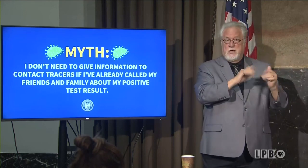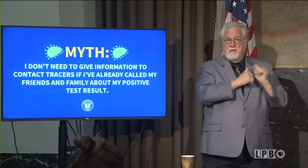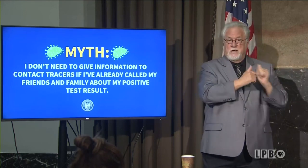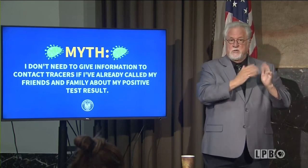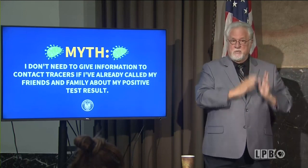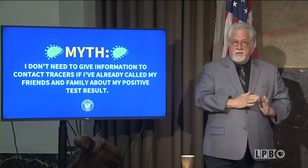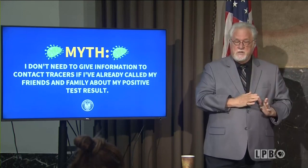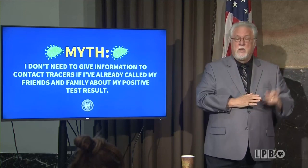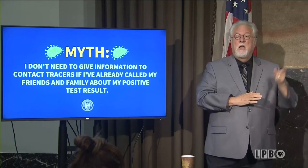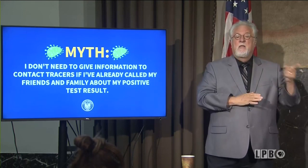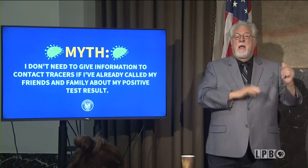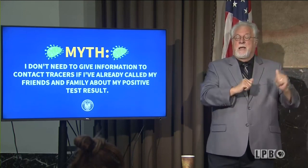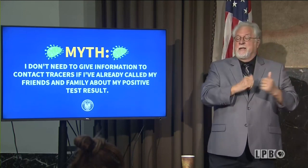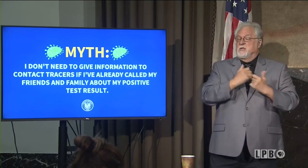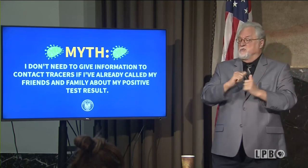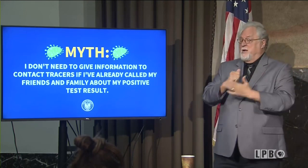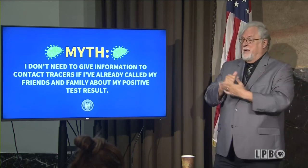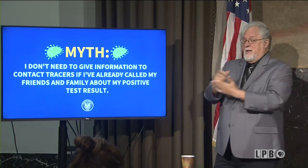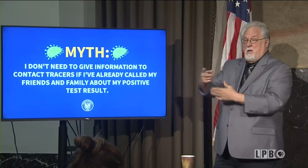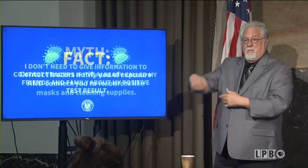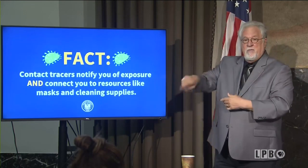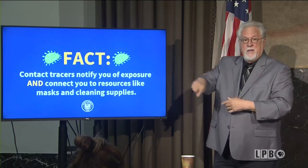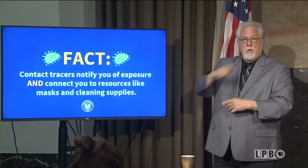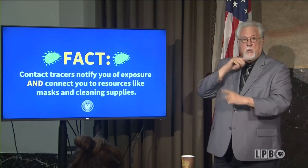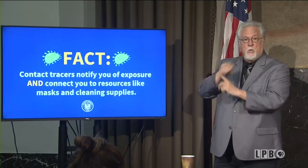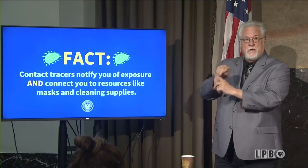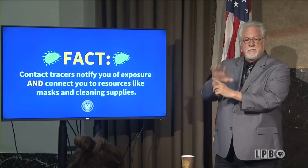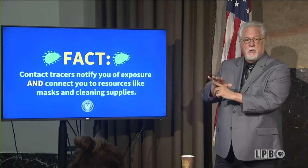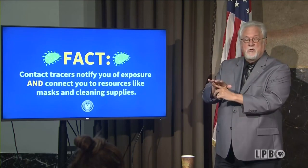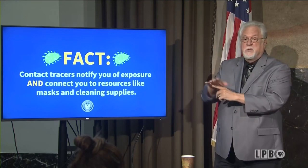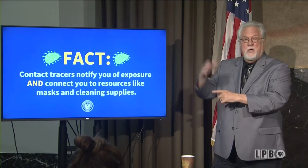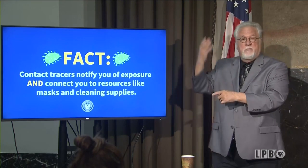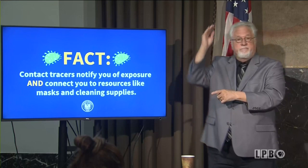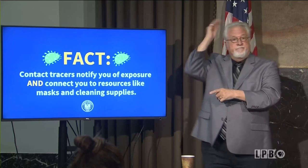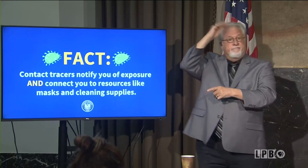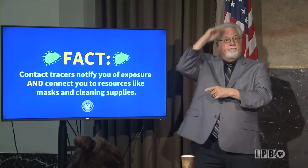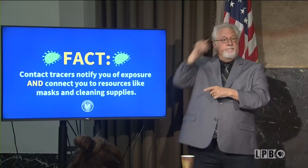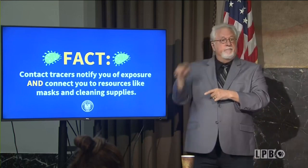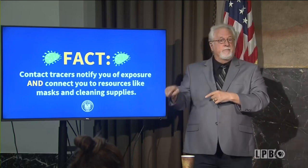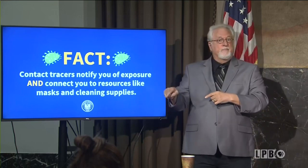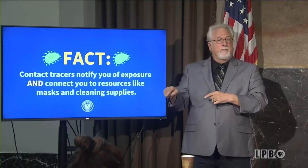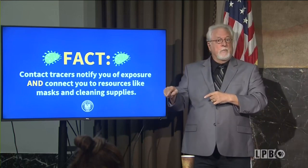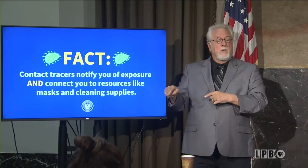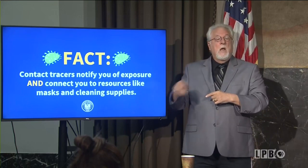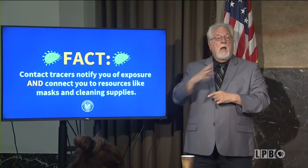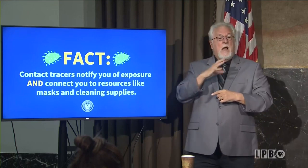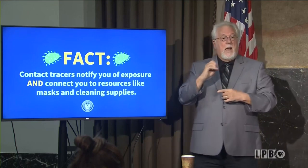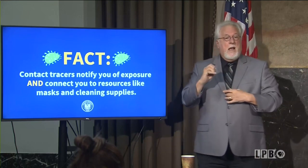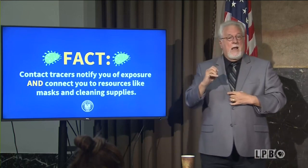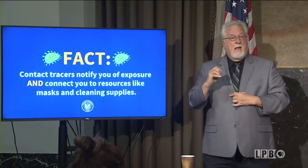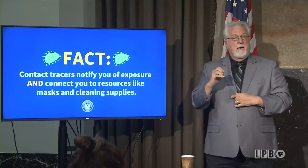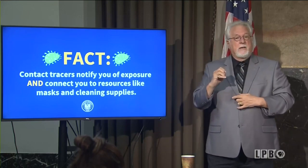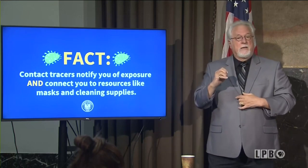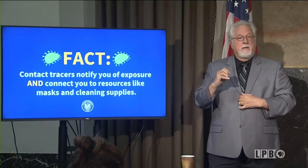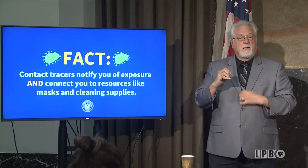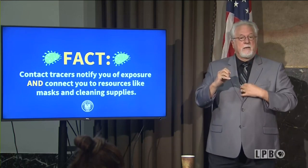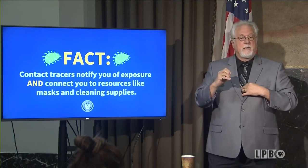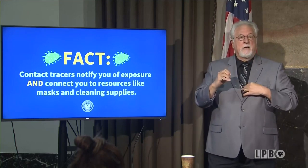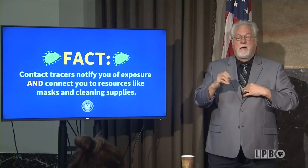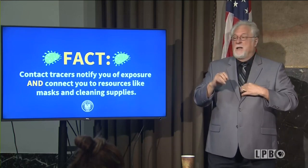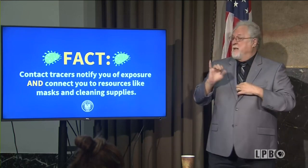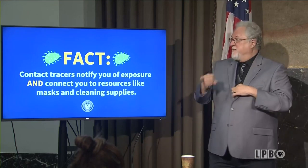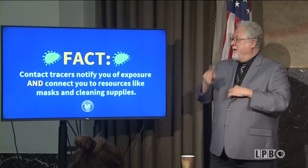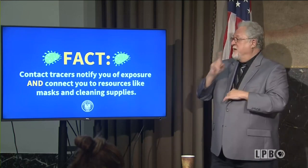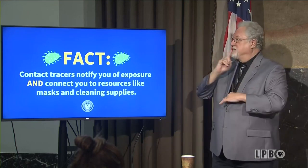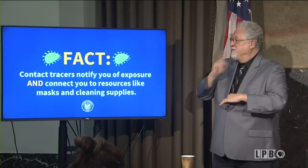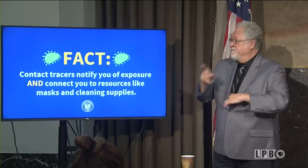So they can try to help people who have been exposed, who don't even know they've been exposed. And so that is a